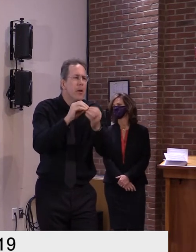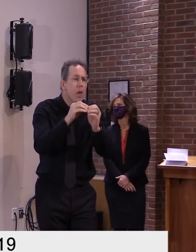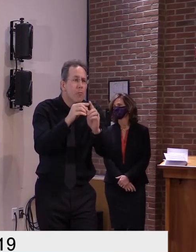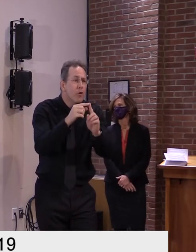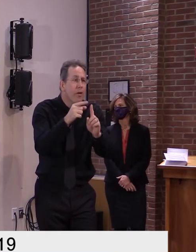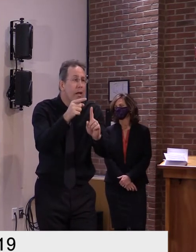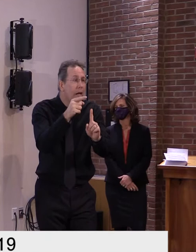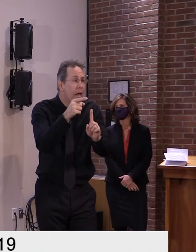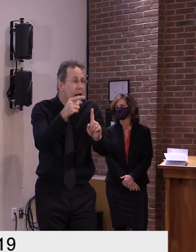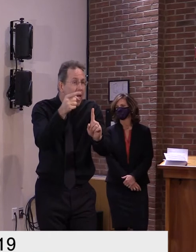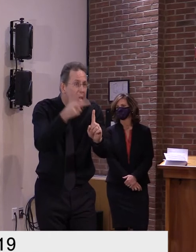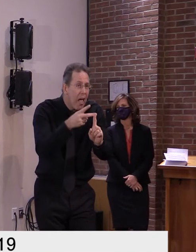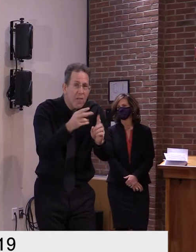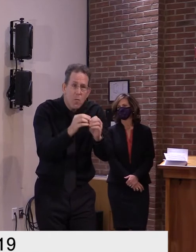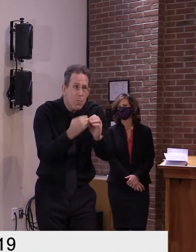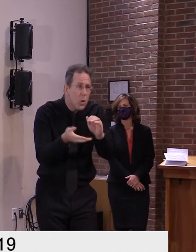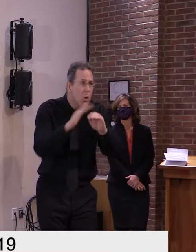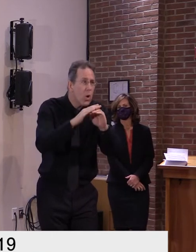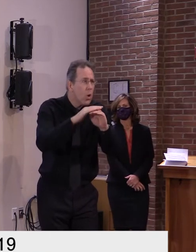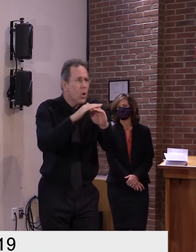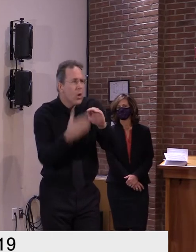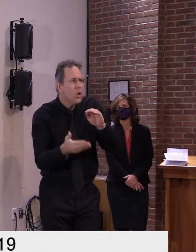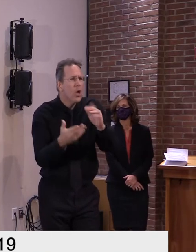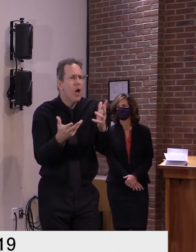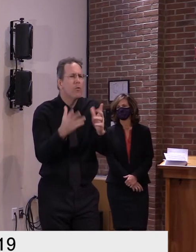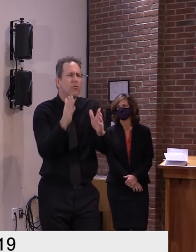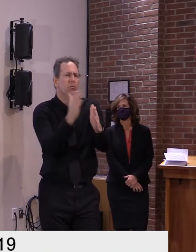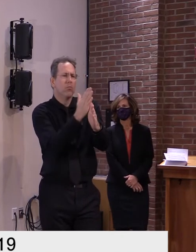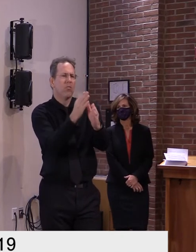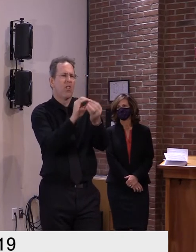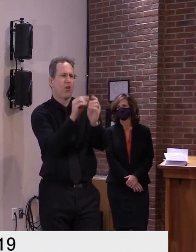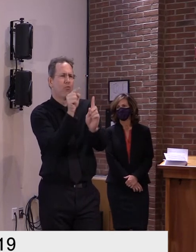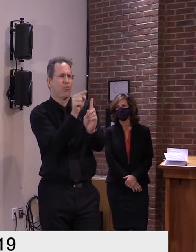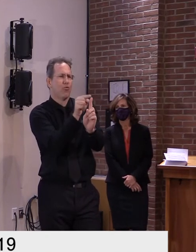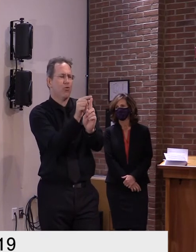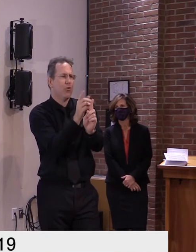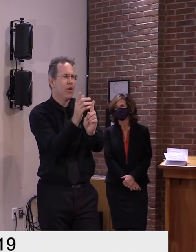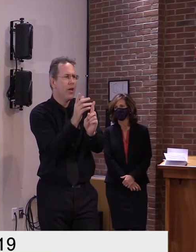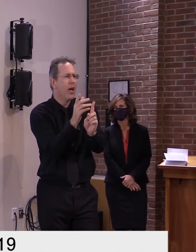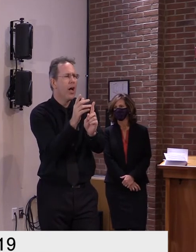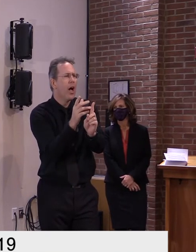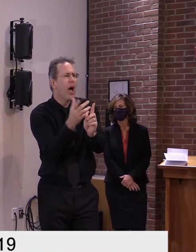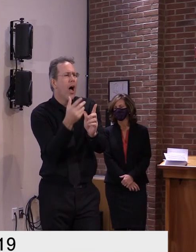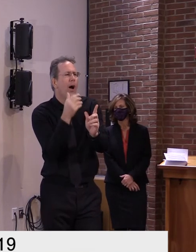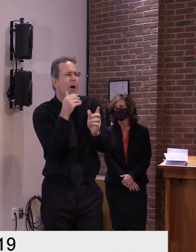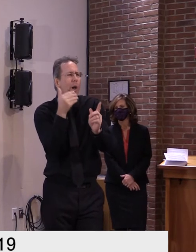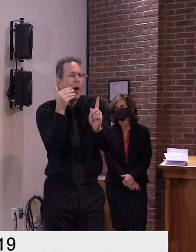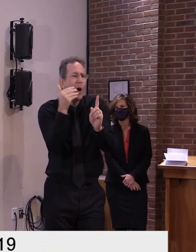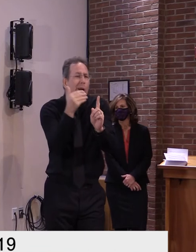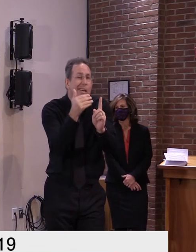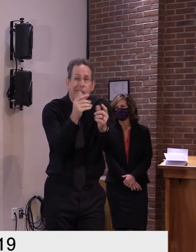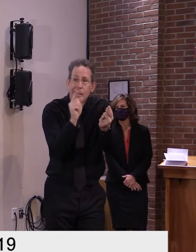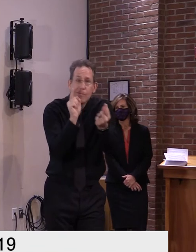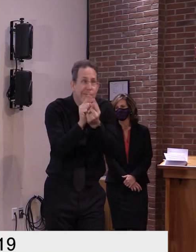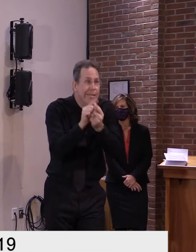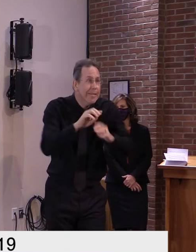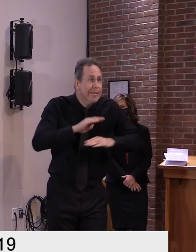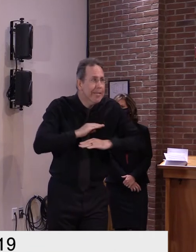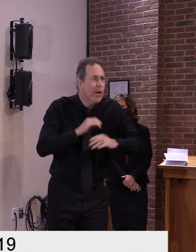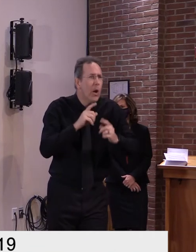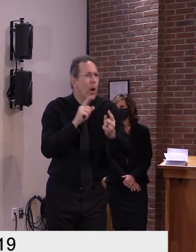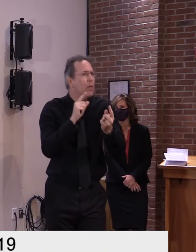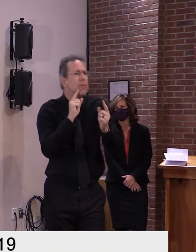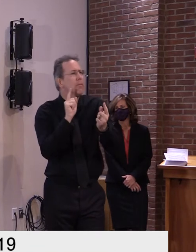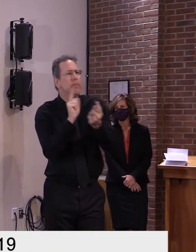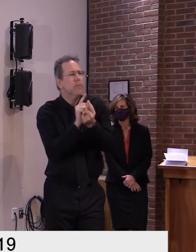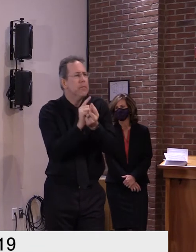I'm getting a sense from folks that, like, they might appreciate a sense of how far away they are, and if they're monitoring those numbers, to be